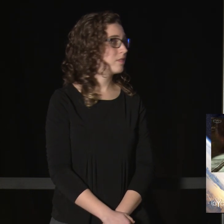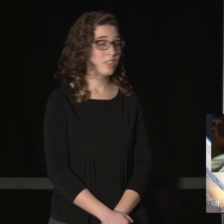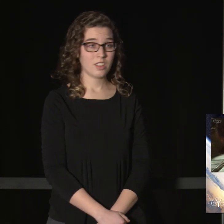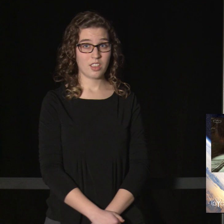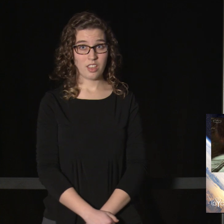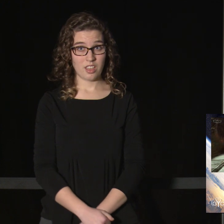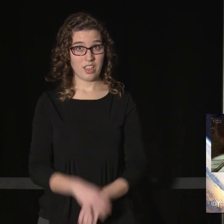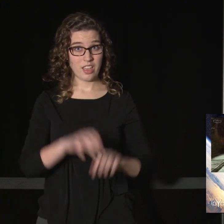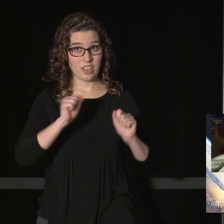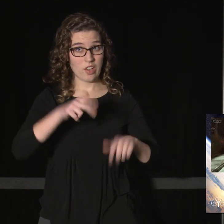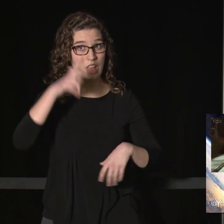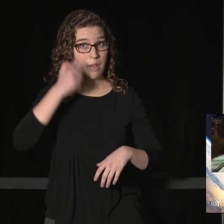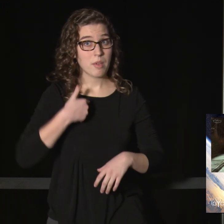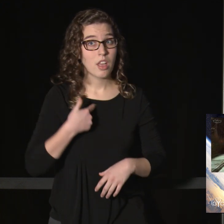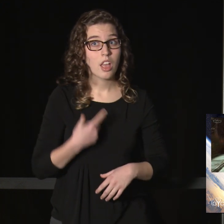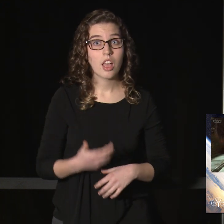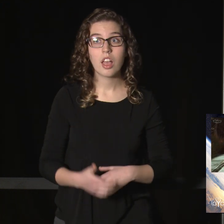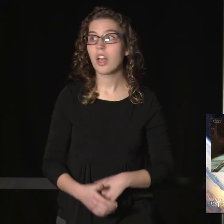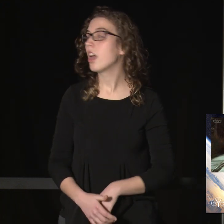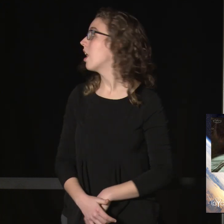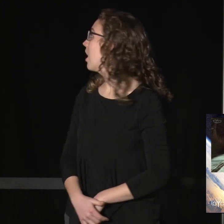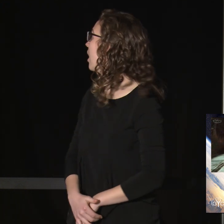Jonathan, can you hear me?